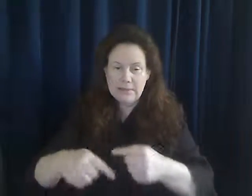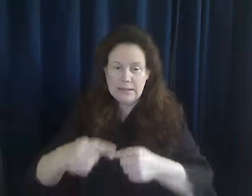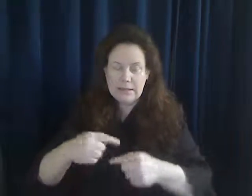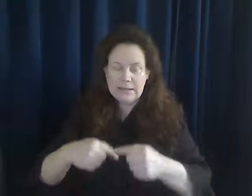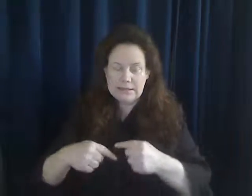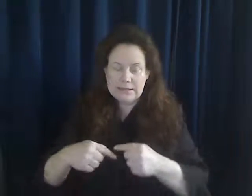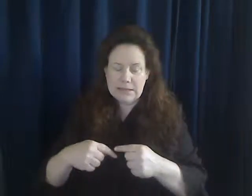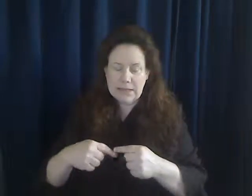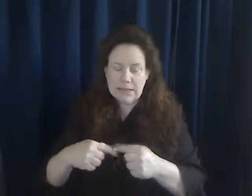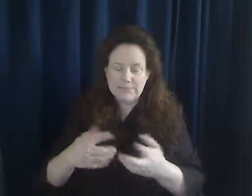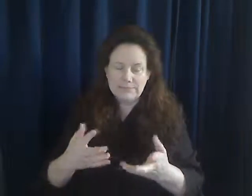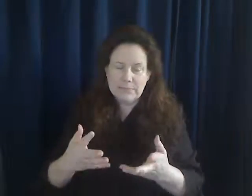Coming is,